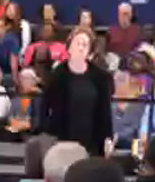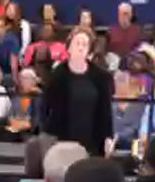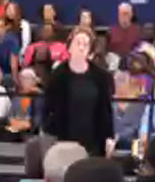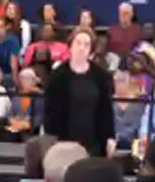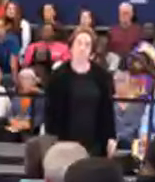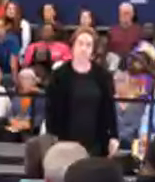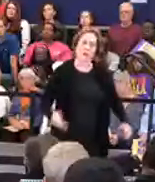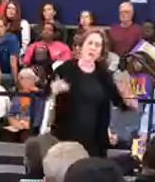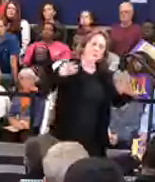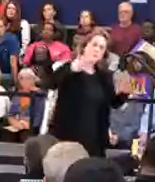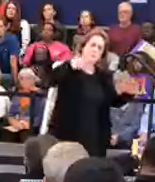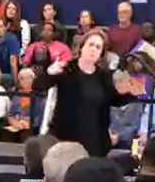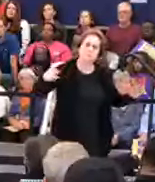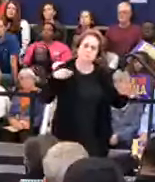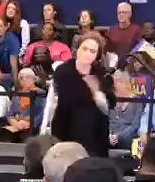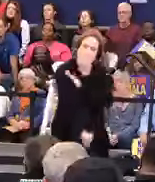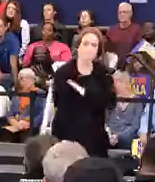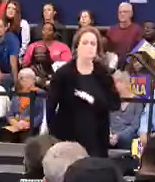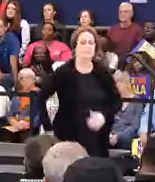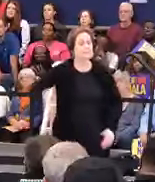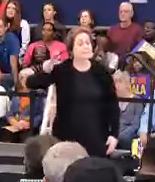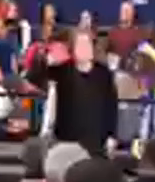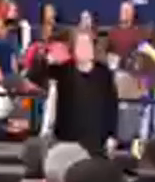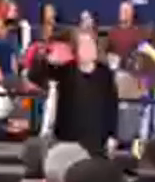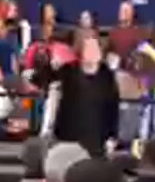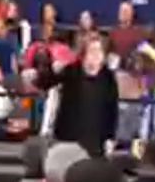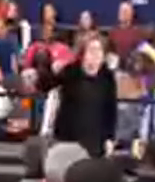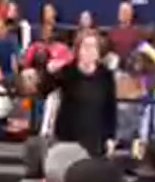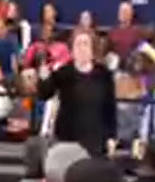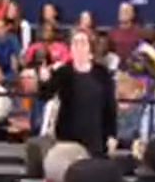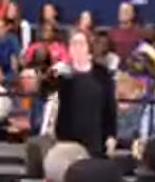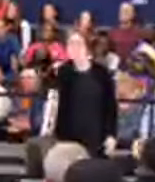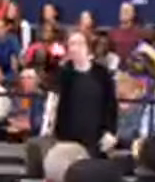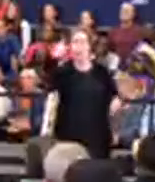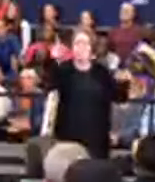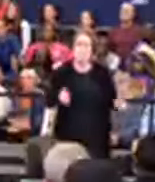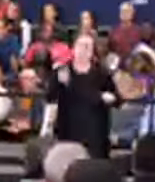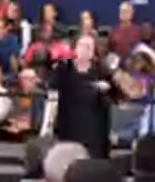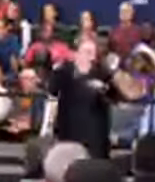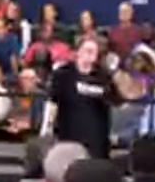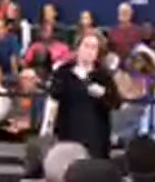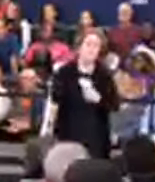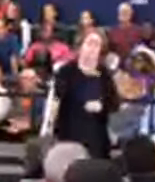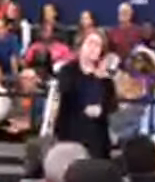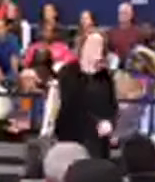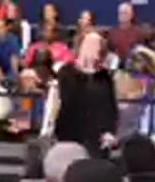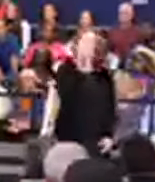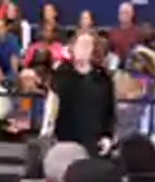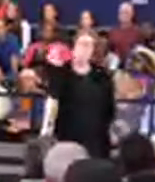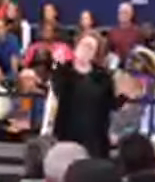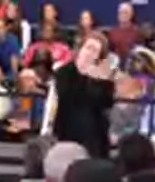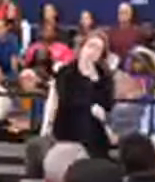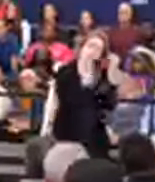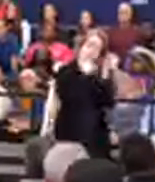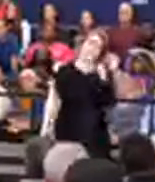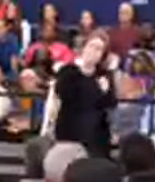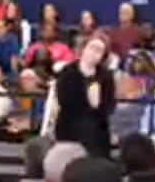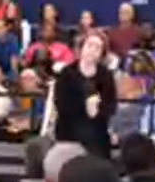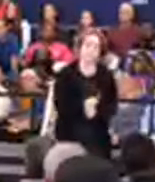and gets killed, and that's just the second of a black person sitting in their home being killed this